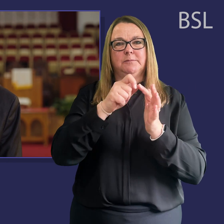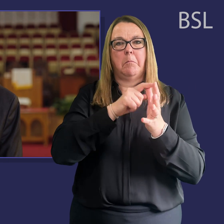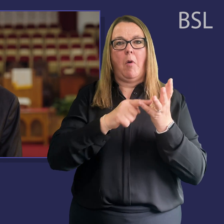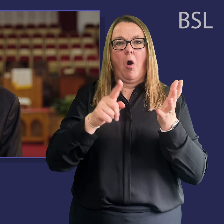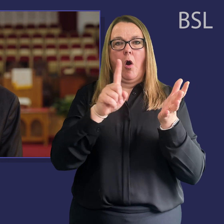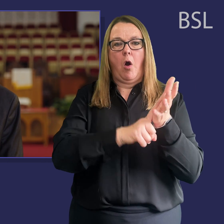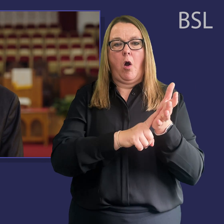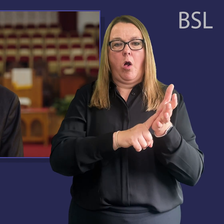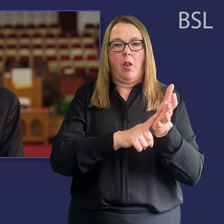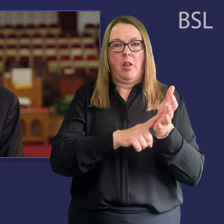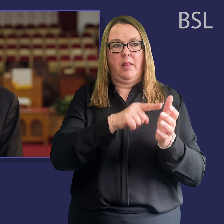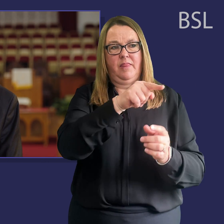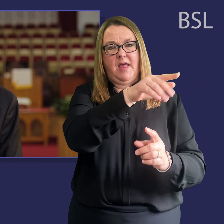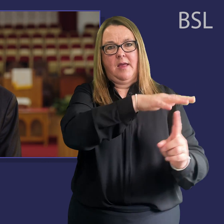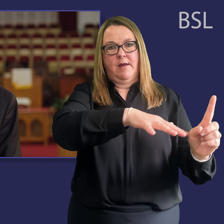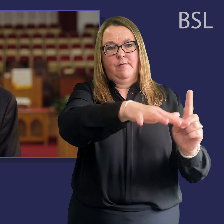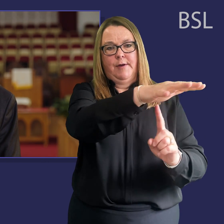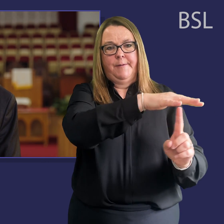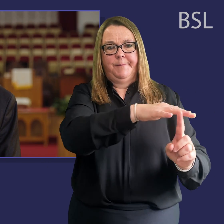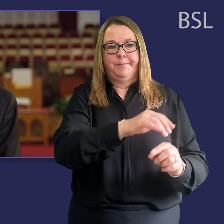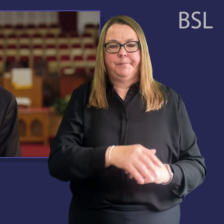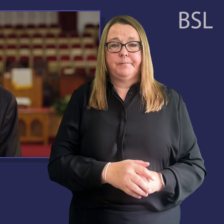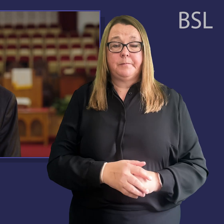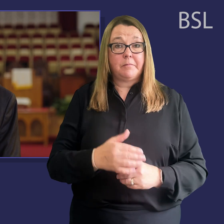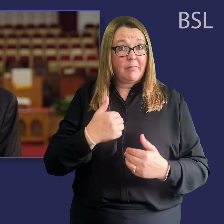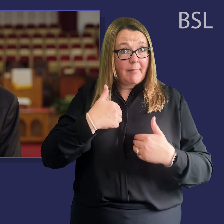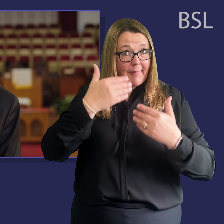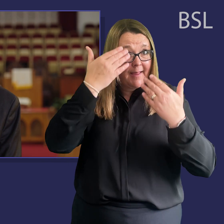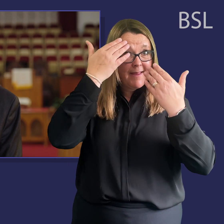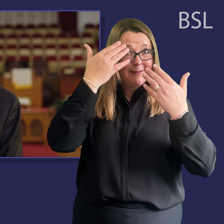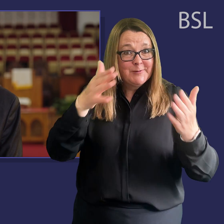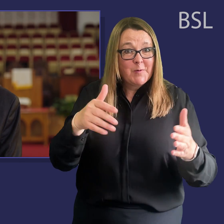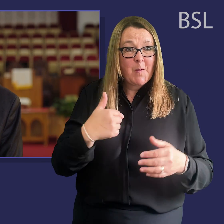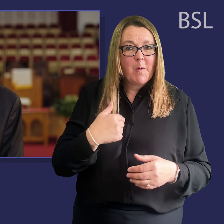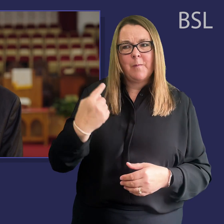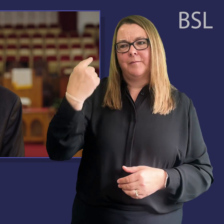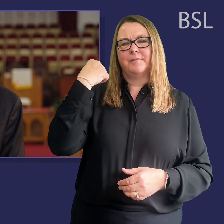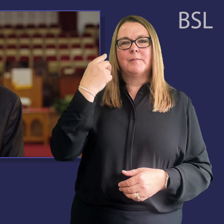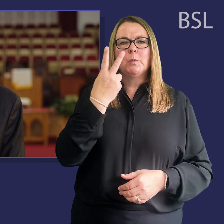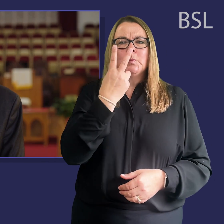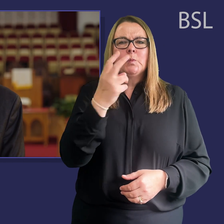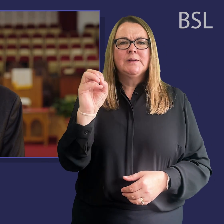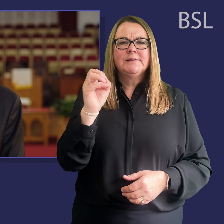2019, I would be at the NACP National Convention,